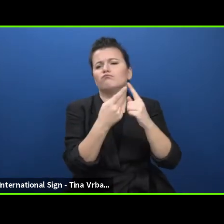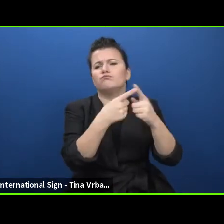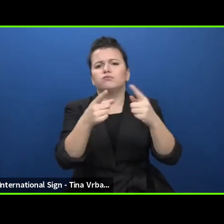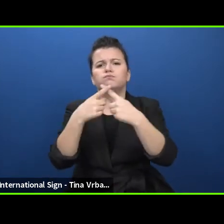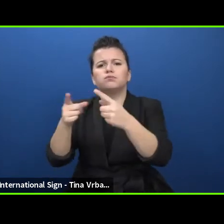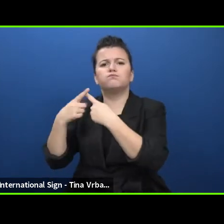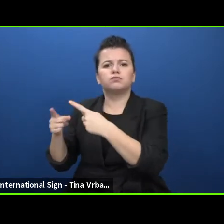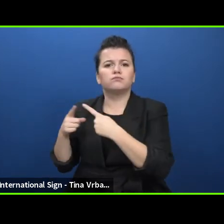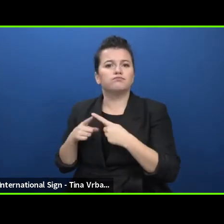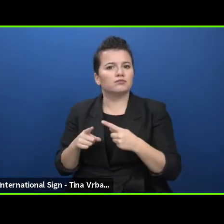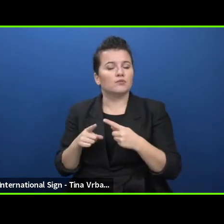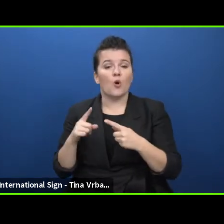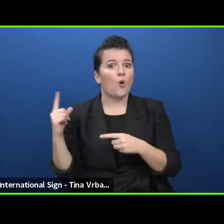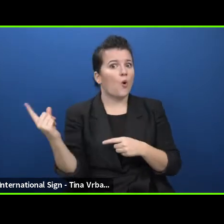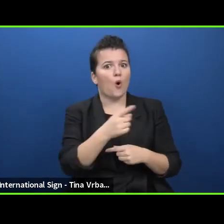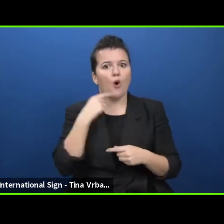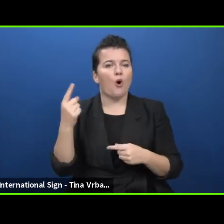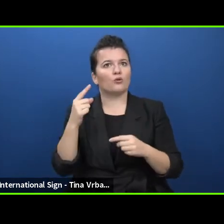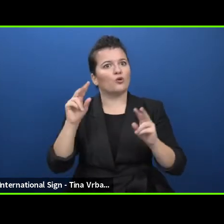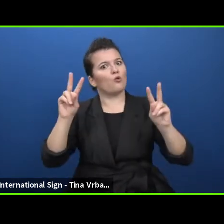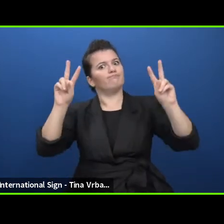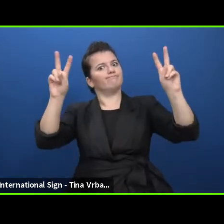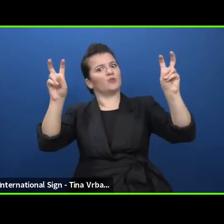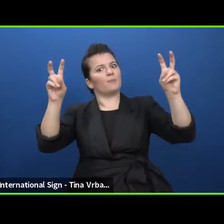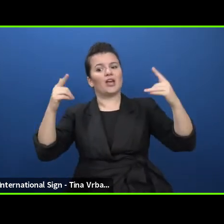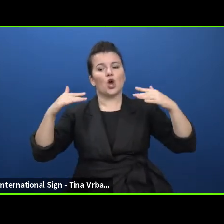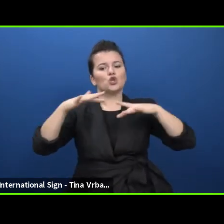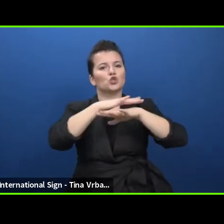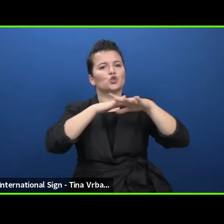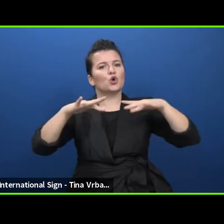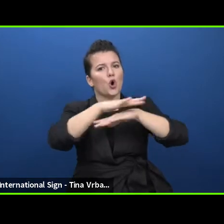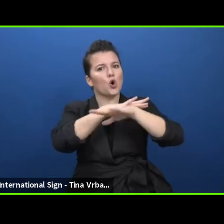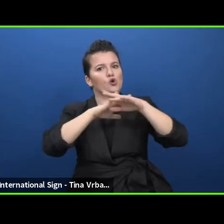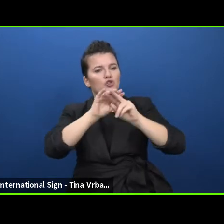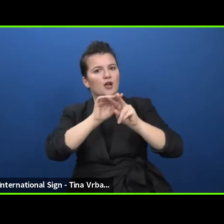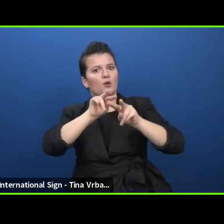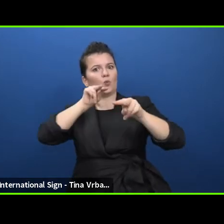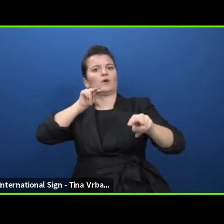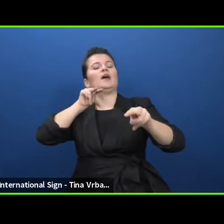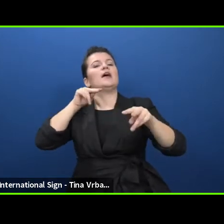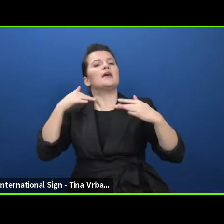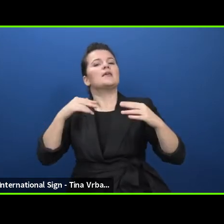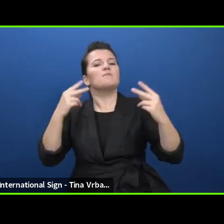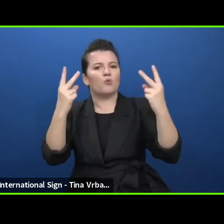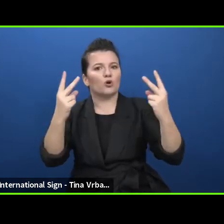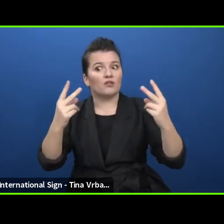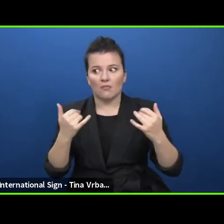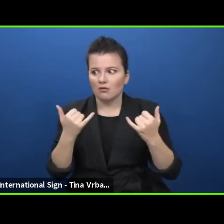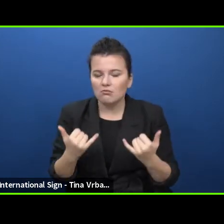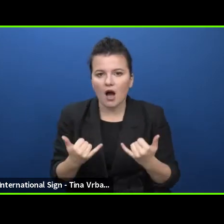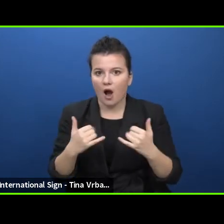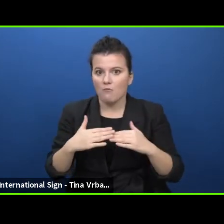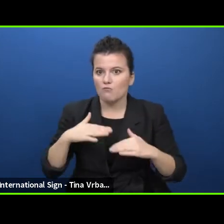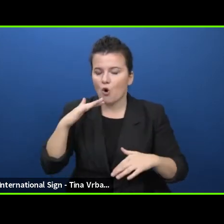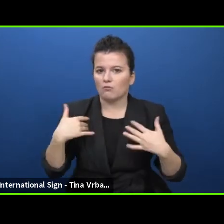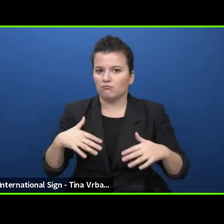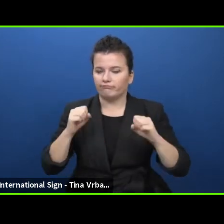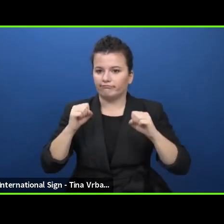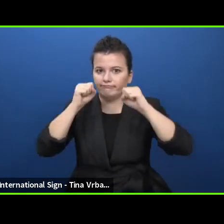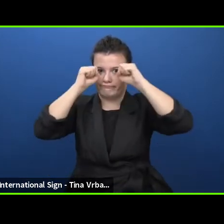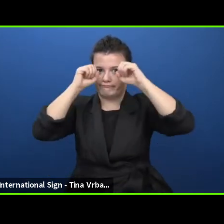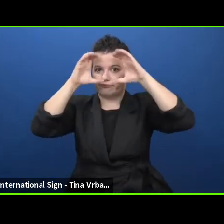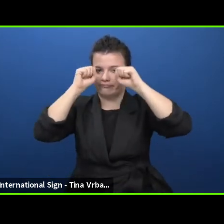What makes the social dimension of the performing arts more fascinating now, more pressing, and